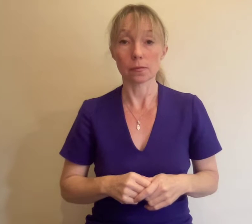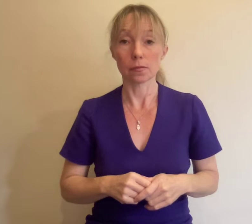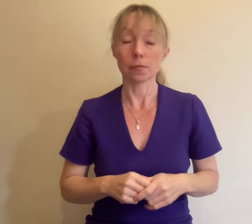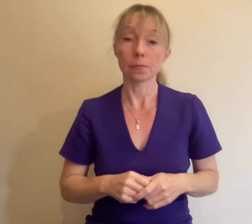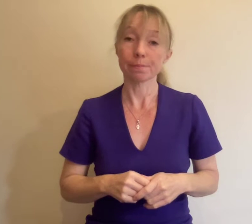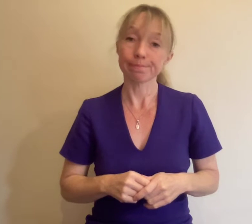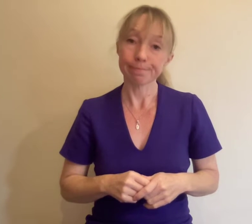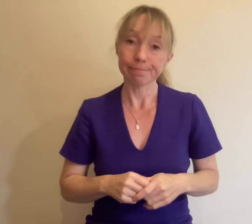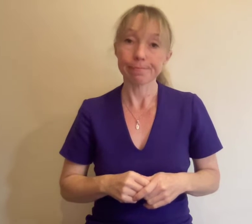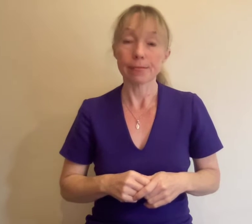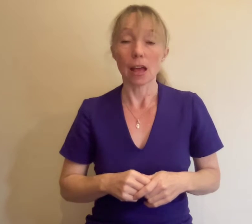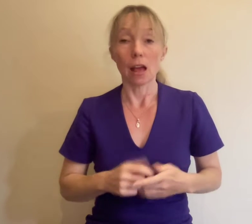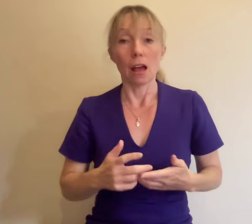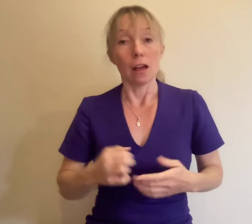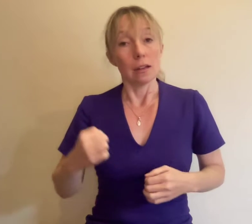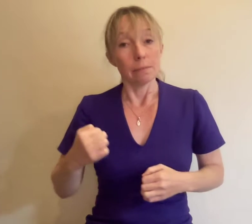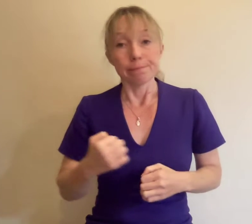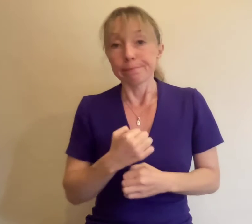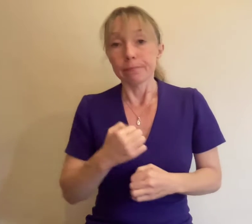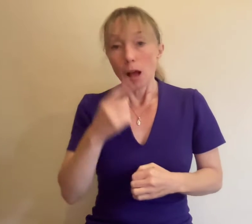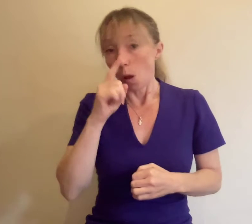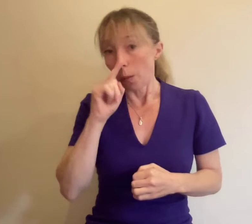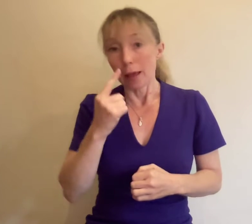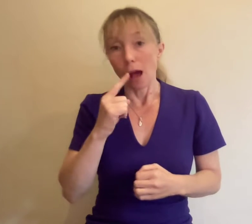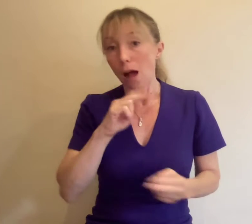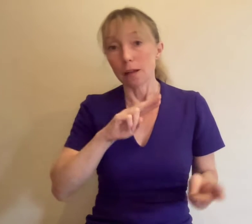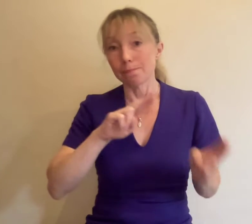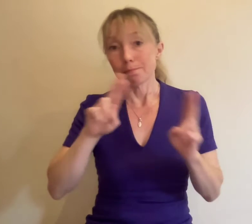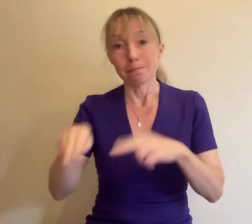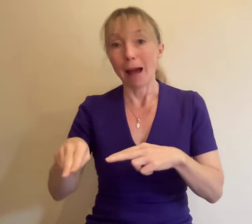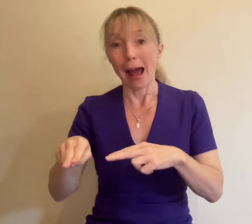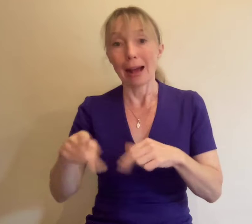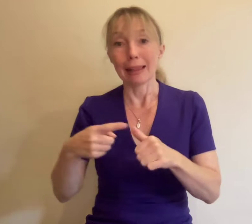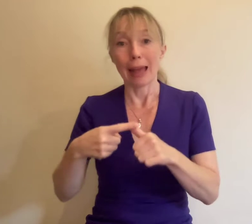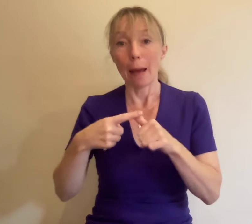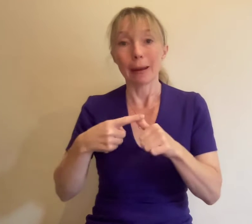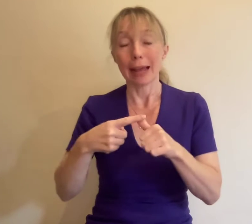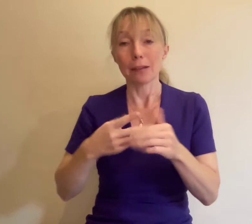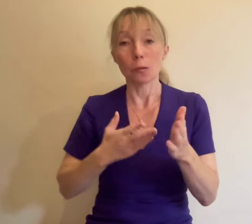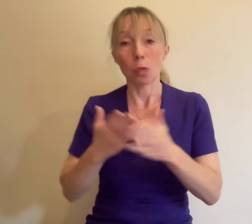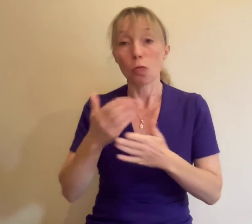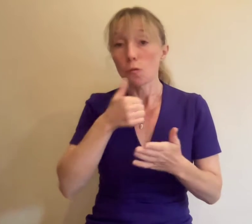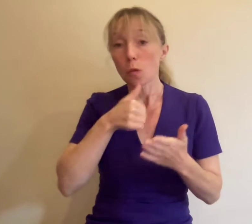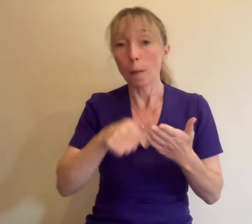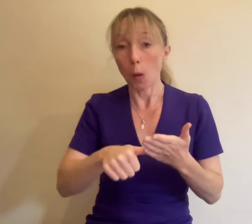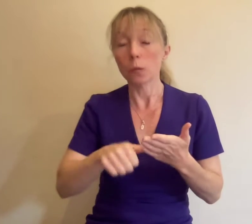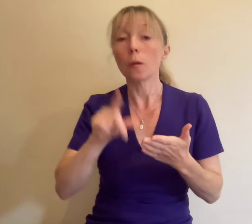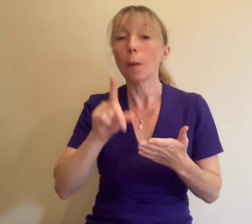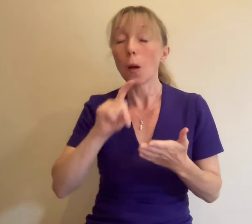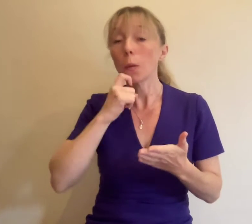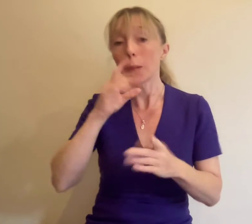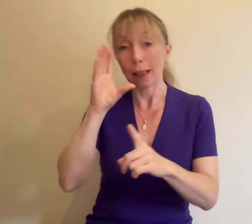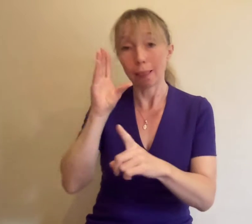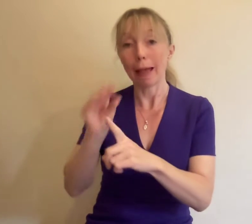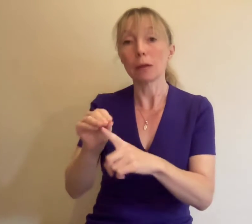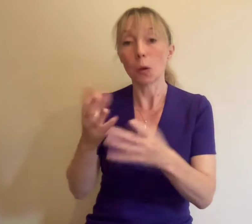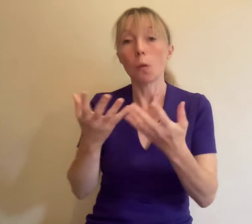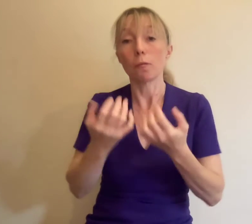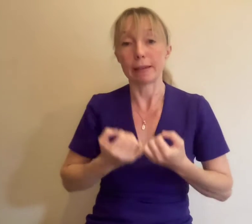we cannot return any entries submitted by post but we will acknowledge receipt of entry 8.